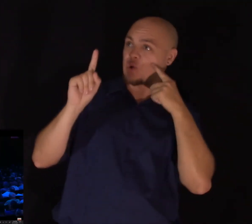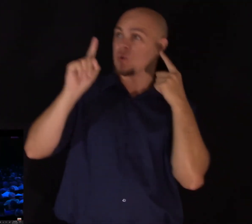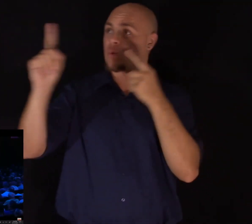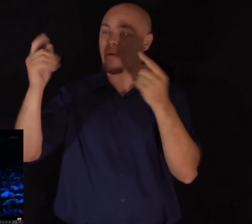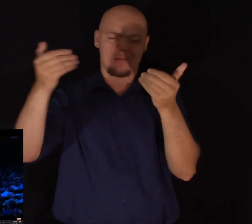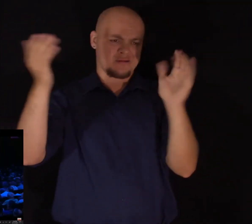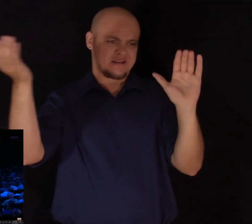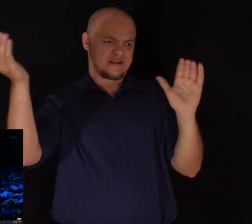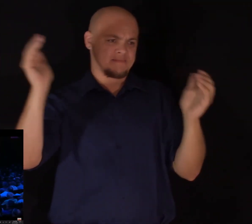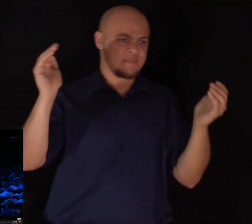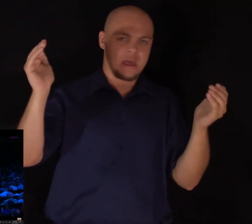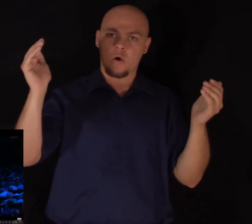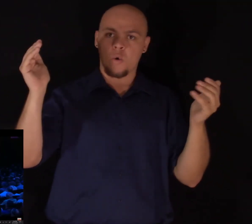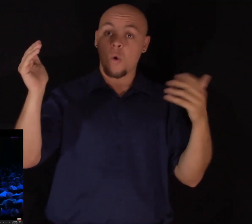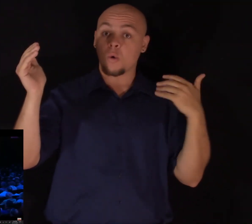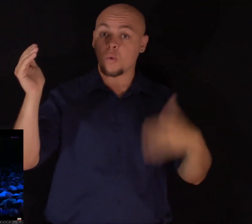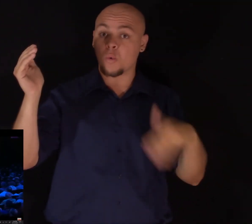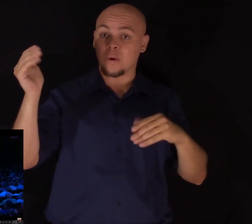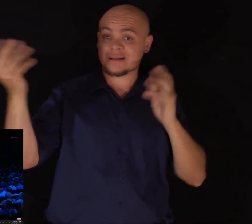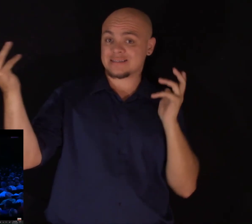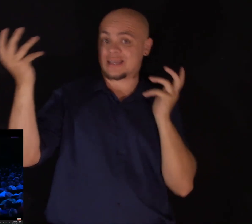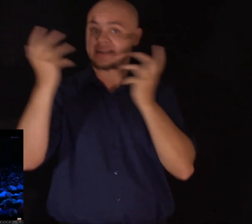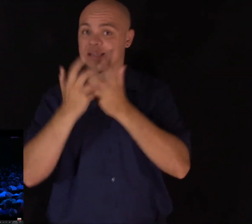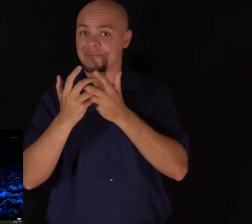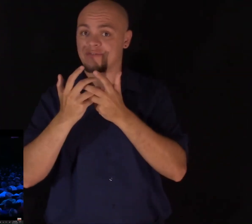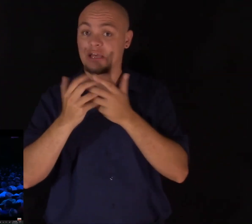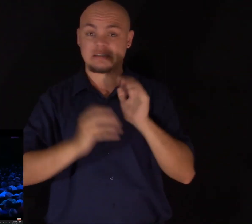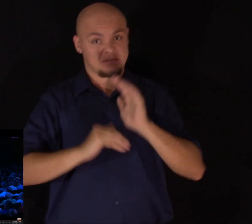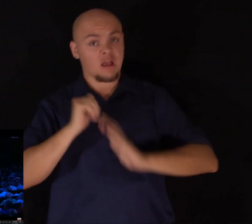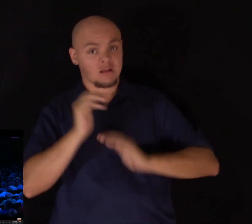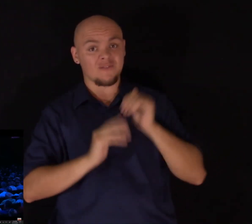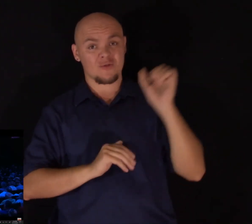incredibly adaptive. It's uncomfortable, but it's adaptive.